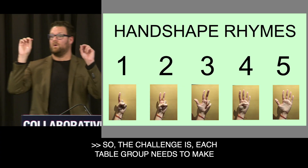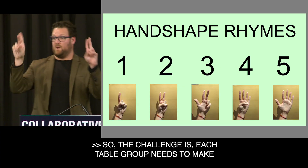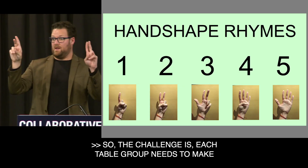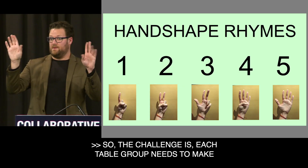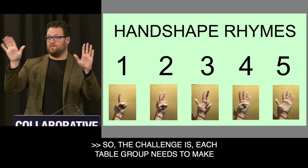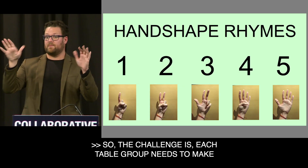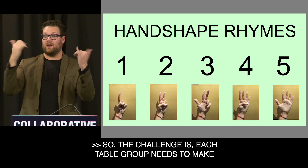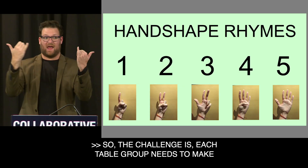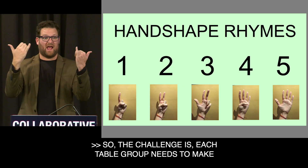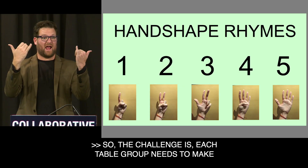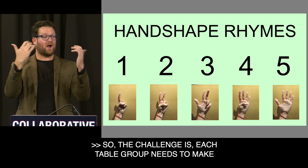So